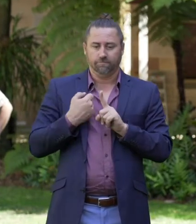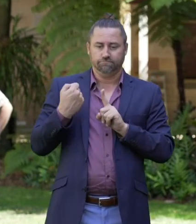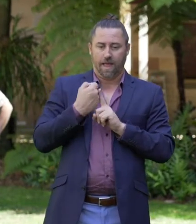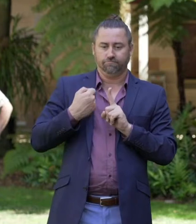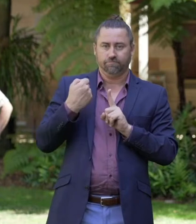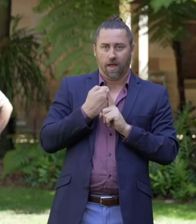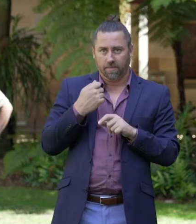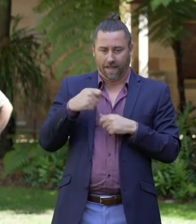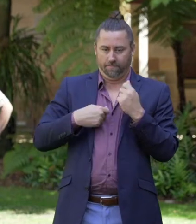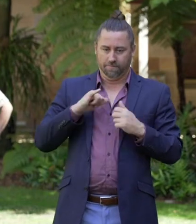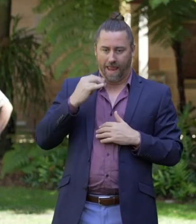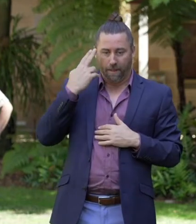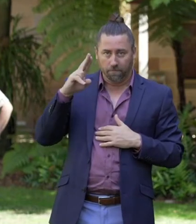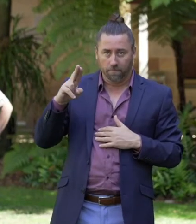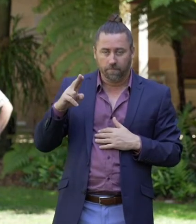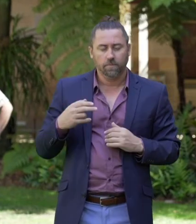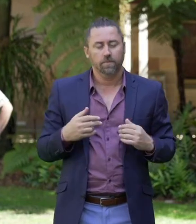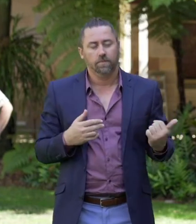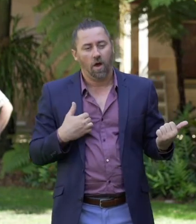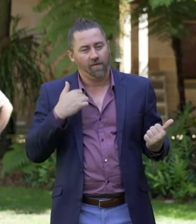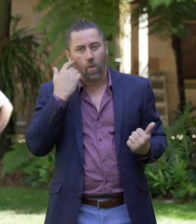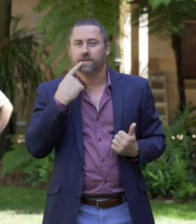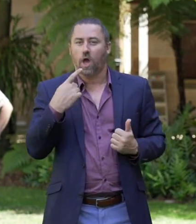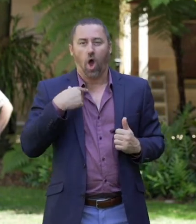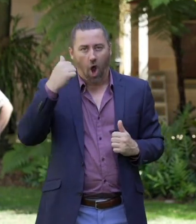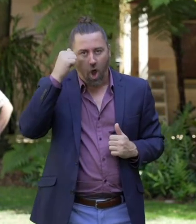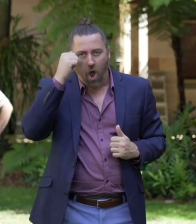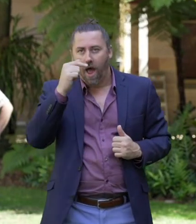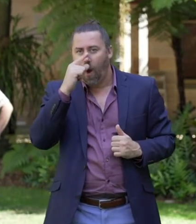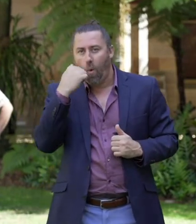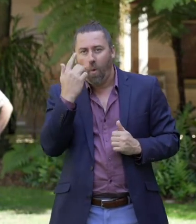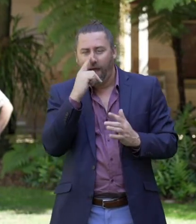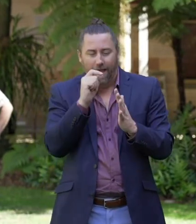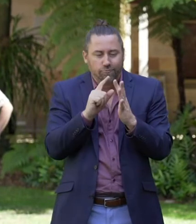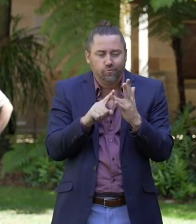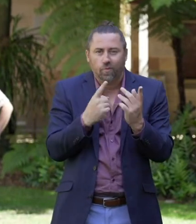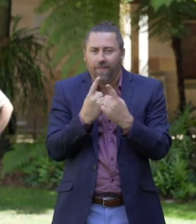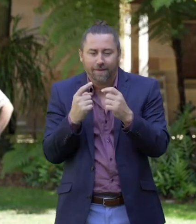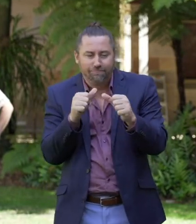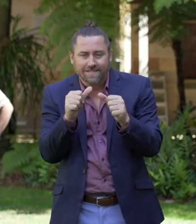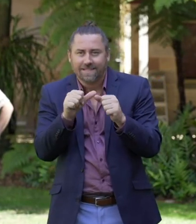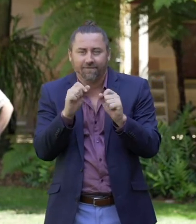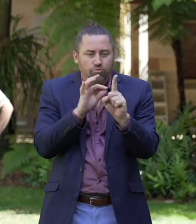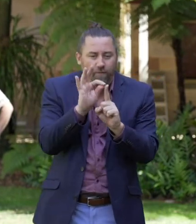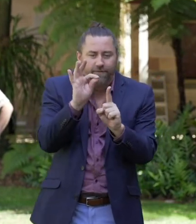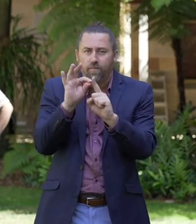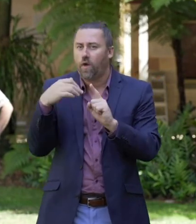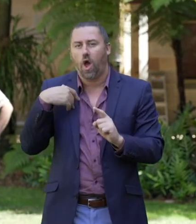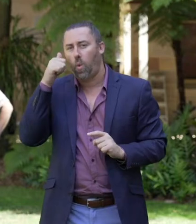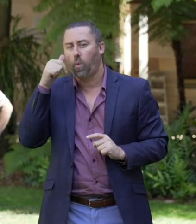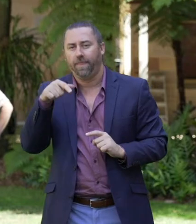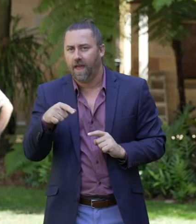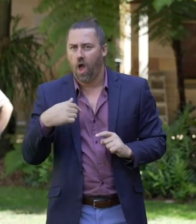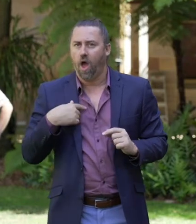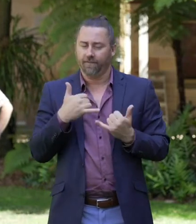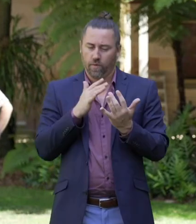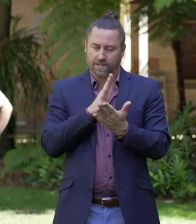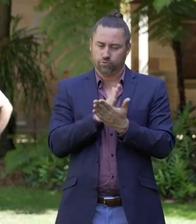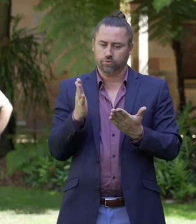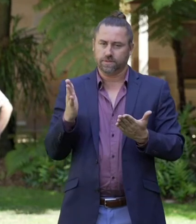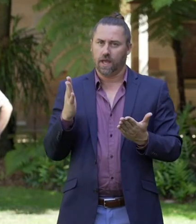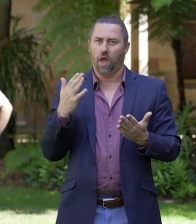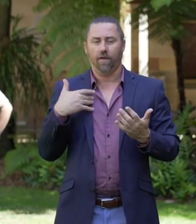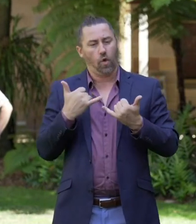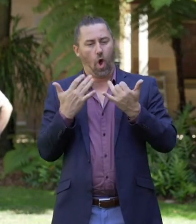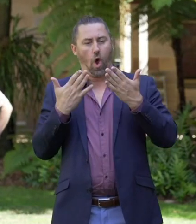government? I acknowledge we can always do better. I have said that time and time again. And I pride myself in integrity and